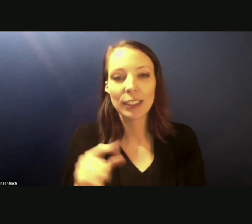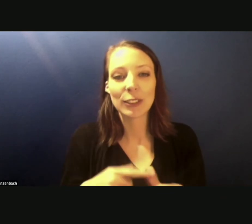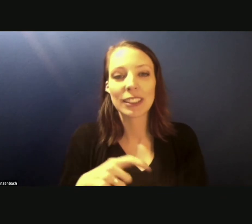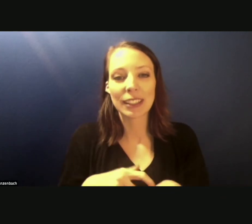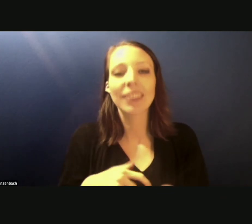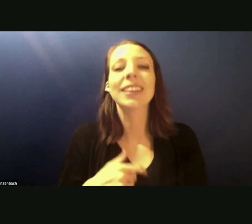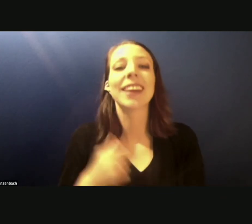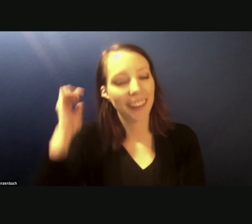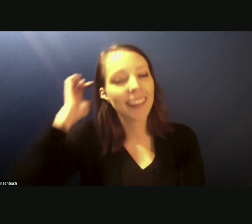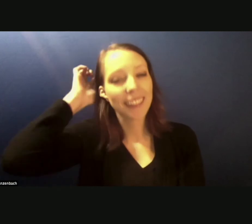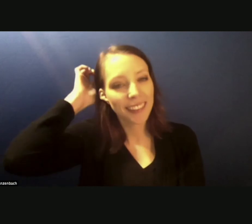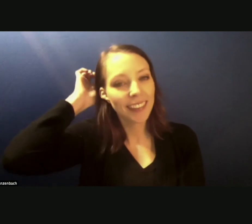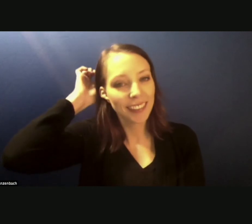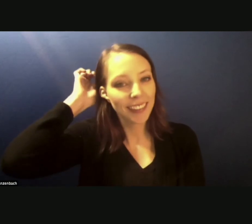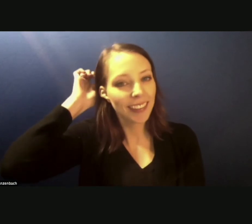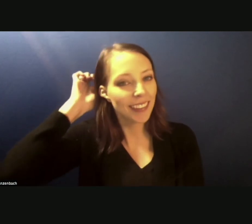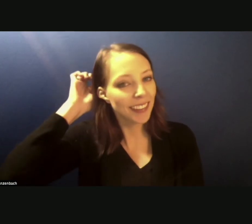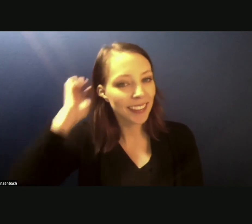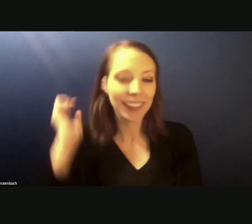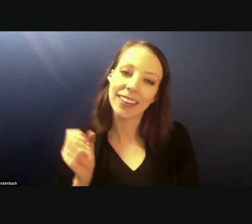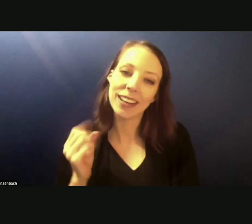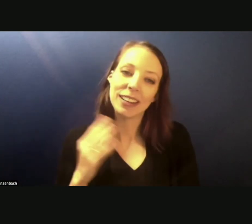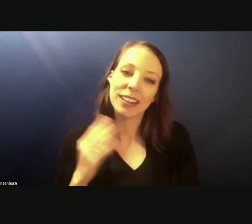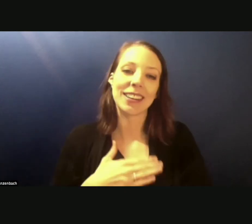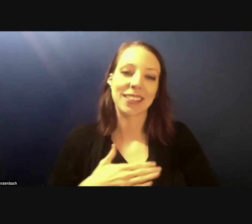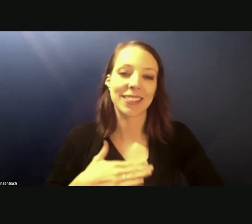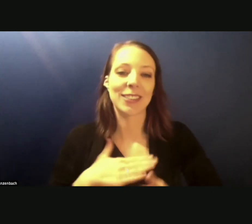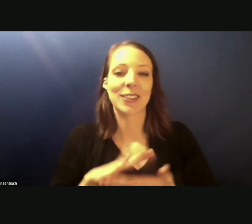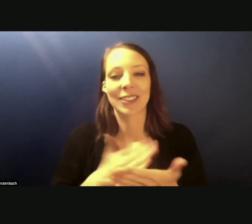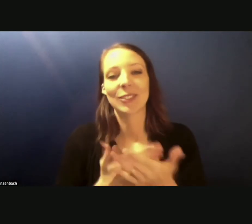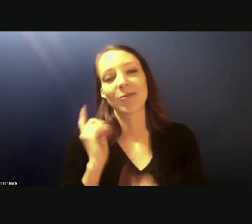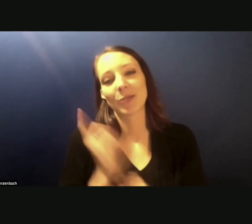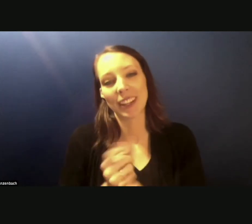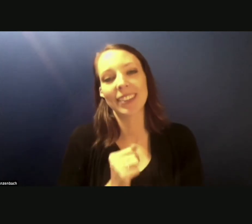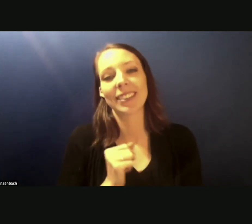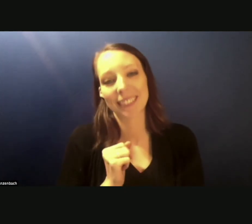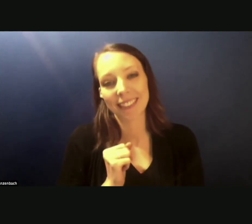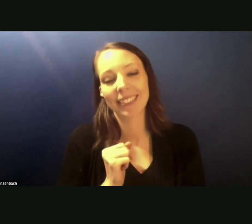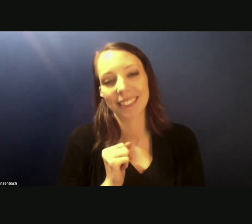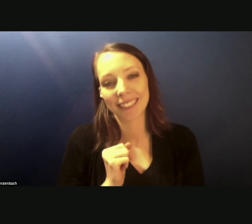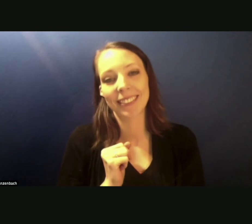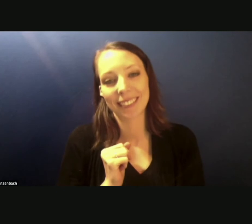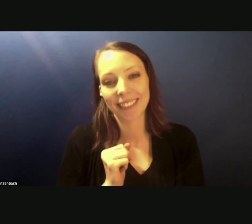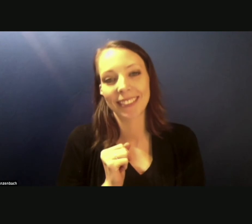kind of understood yeah. how much I enjoy like cooking, for people, for like big crowd.